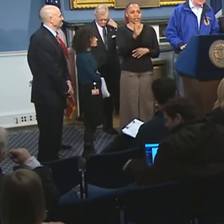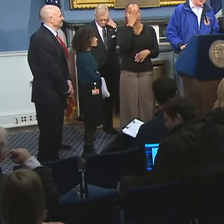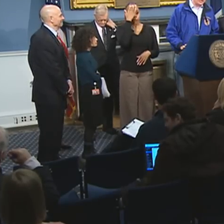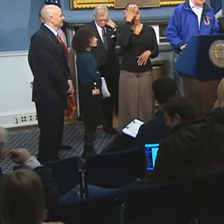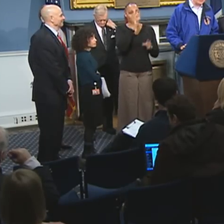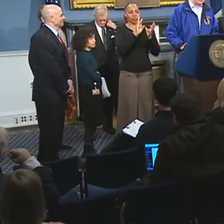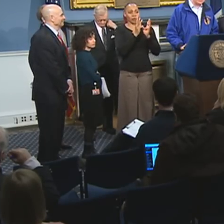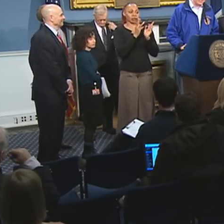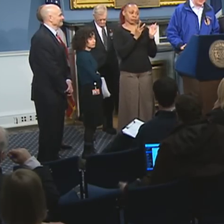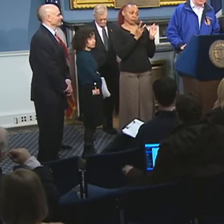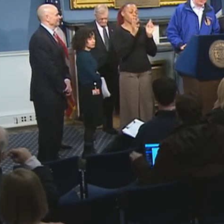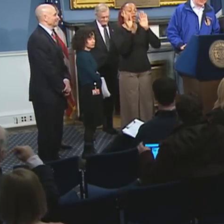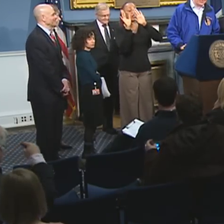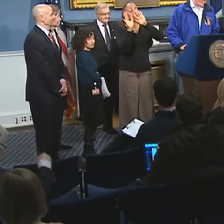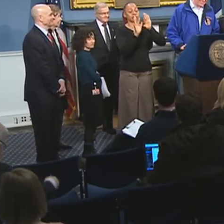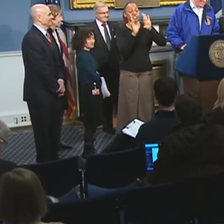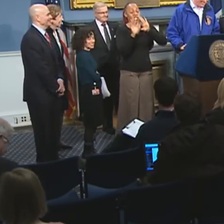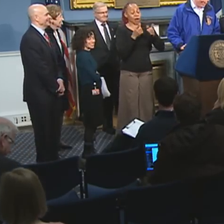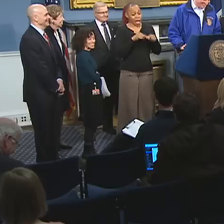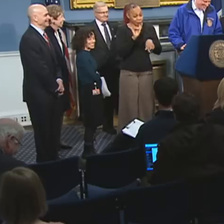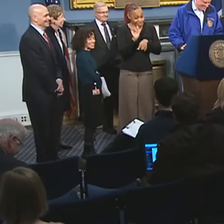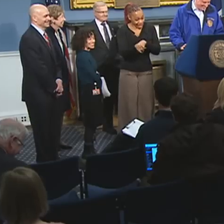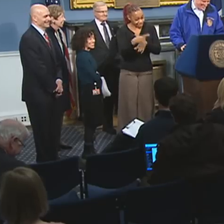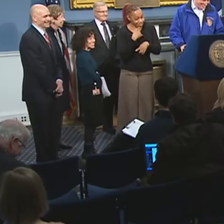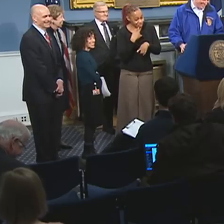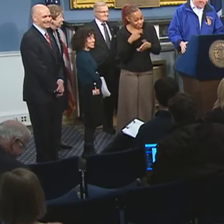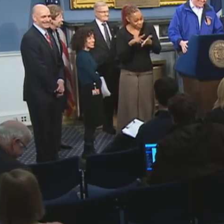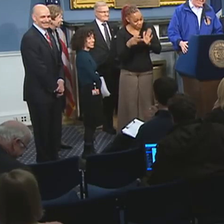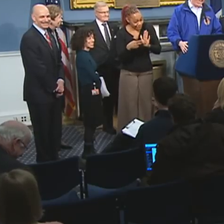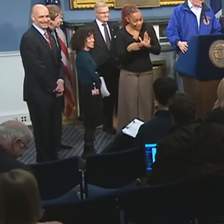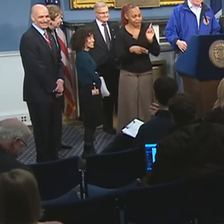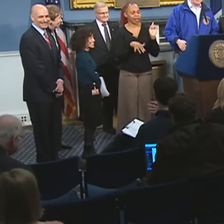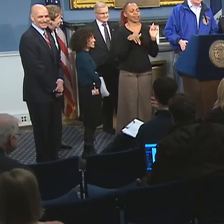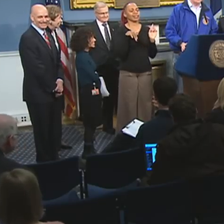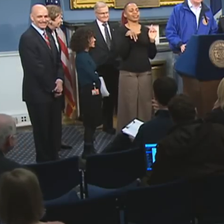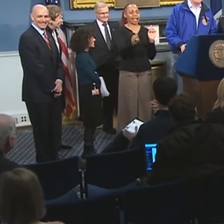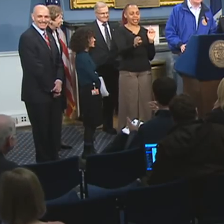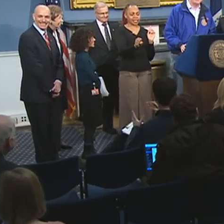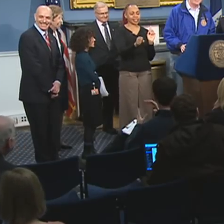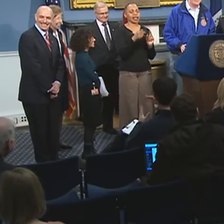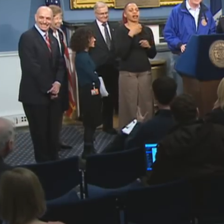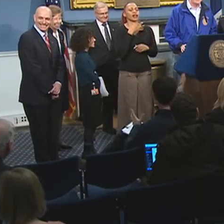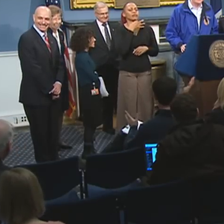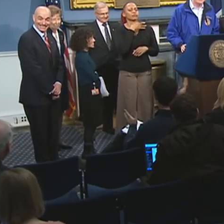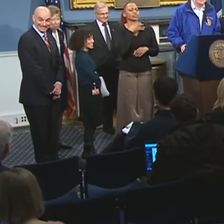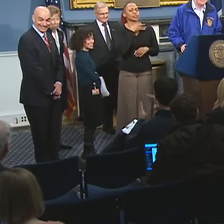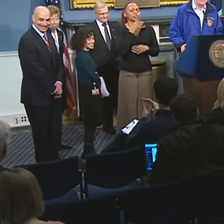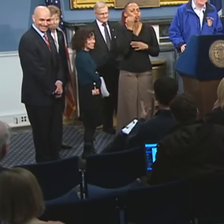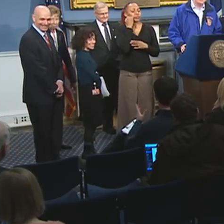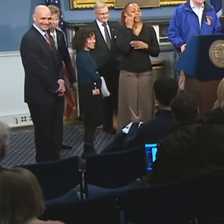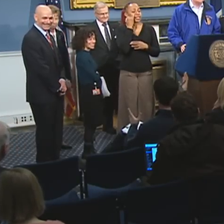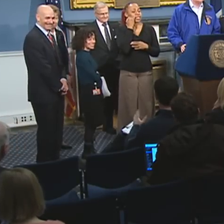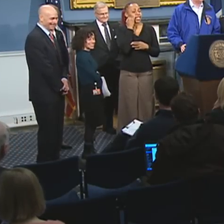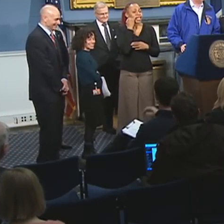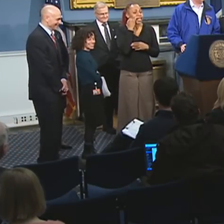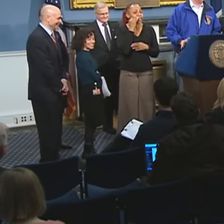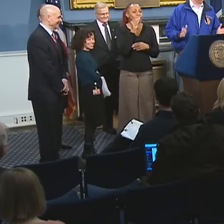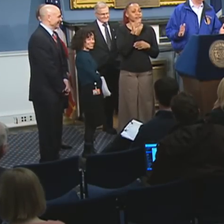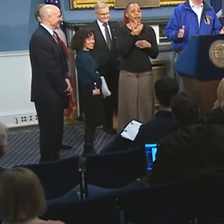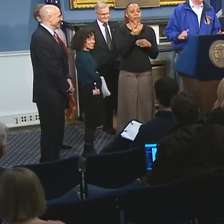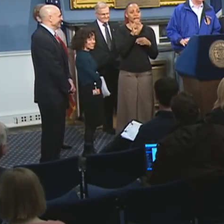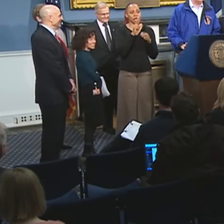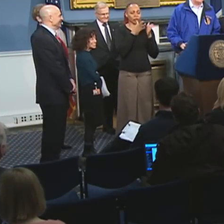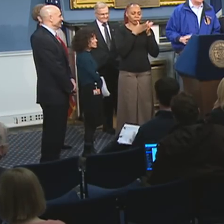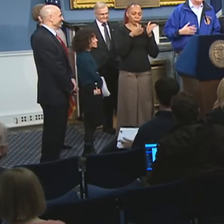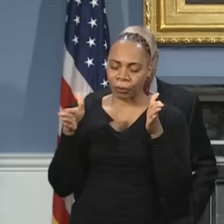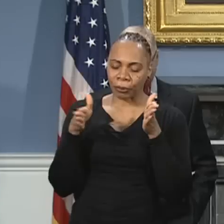sometimes snow happens. Is that your phrase? Yes. Yeah. I'm wondering if the kvetchometer has kind of been exceeded a little.